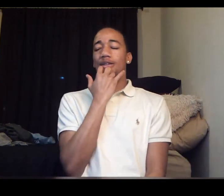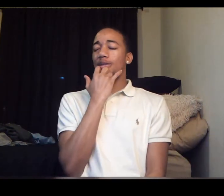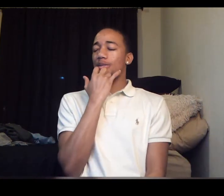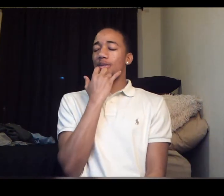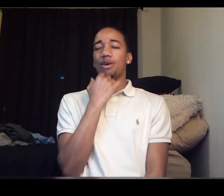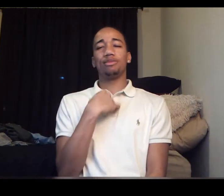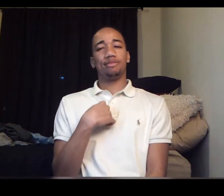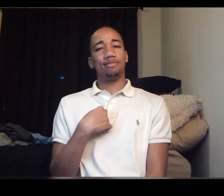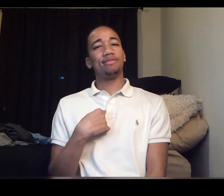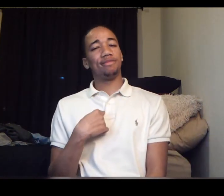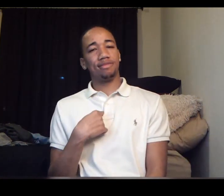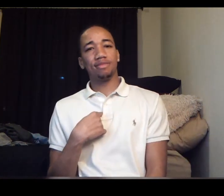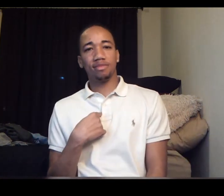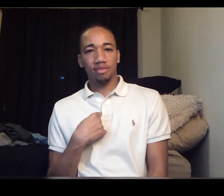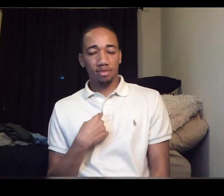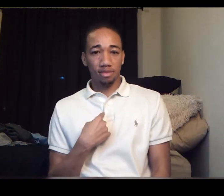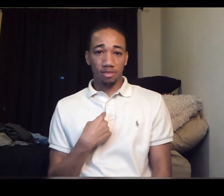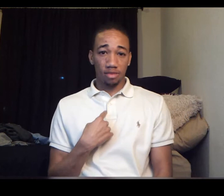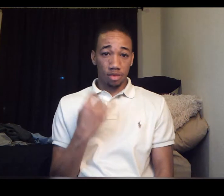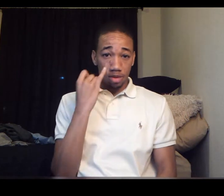just want you to know.